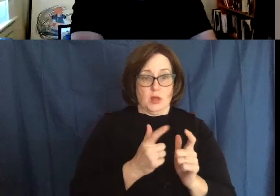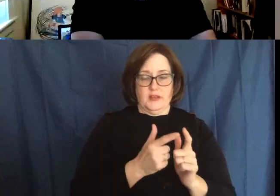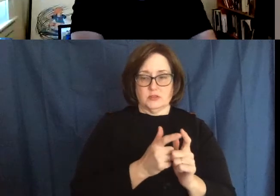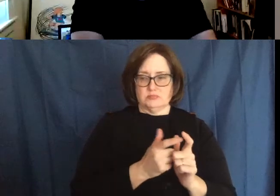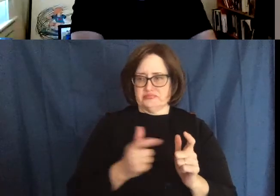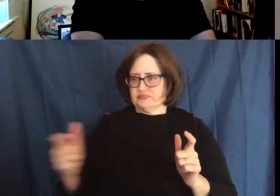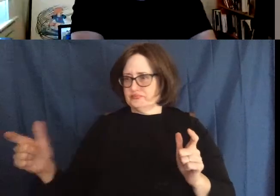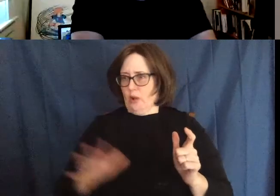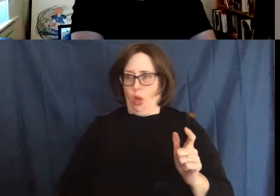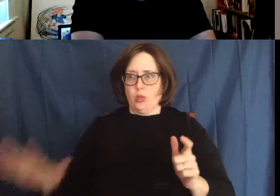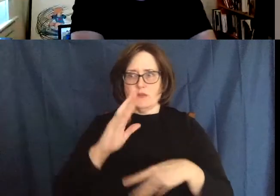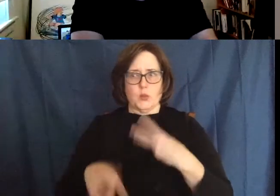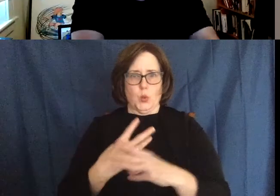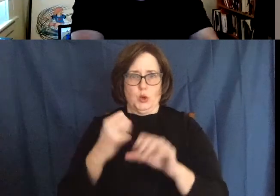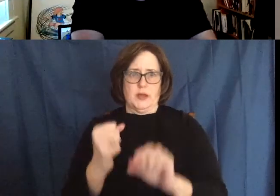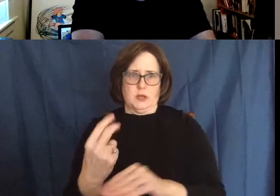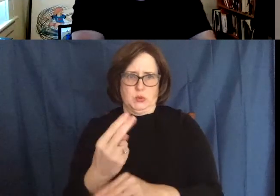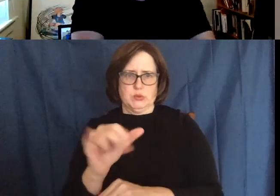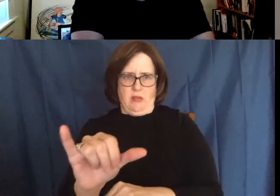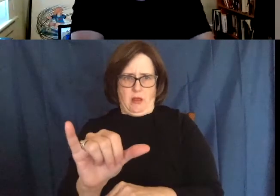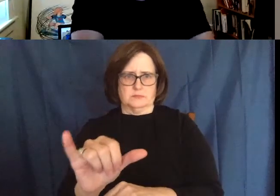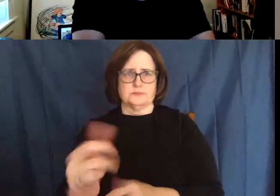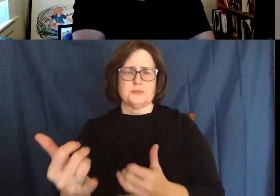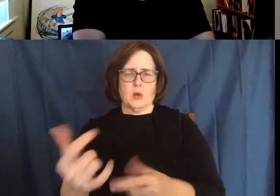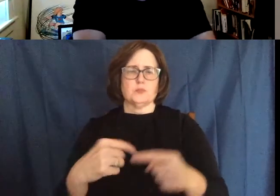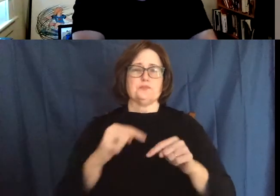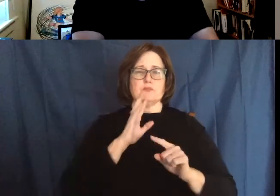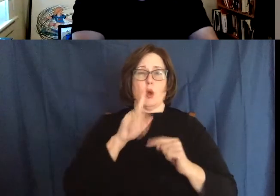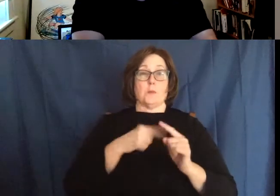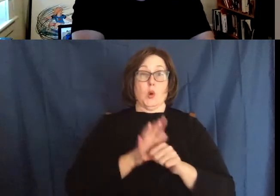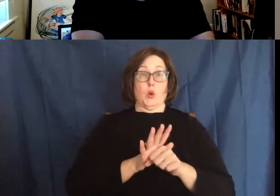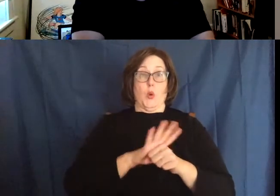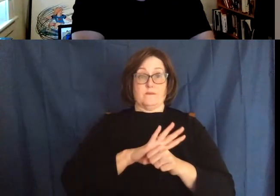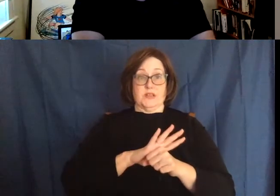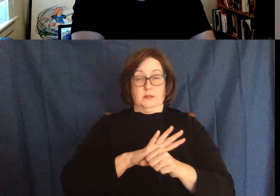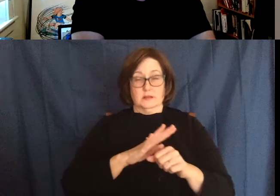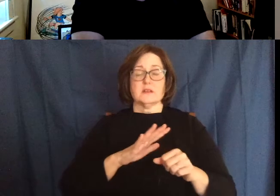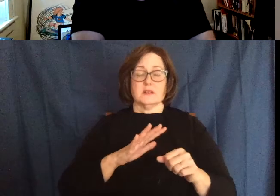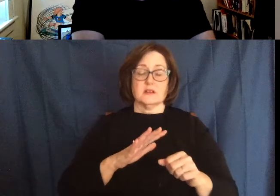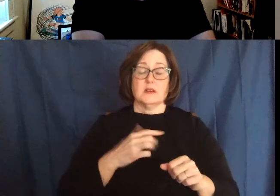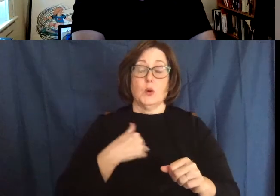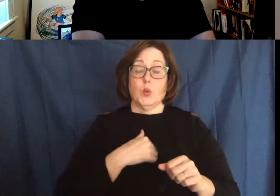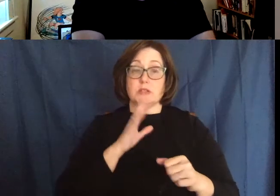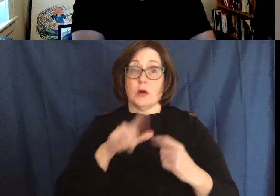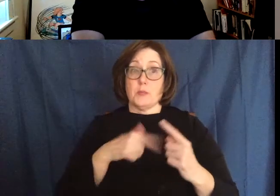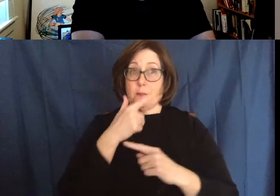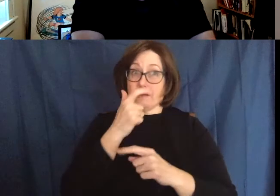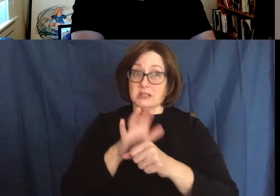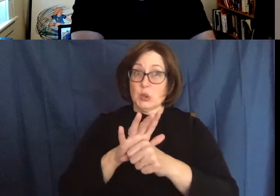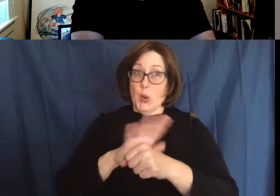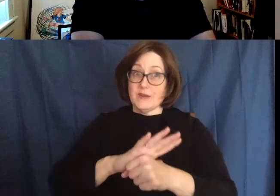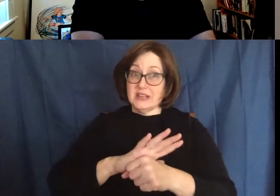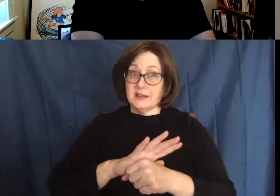So just to go back to coronavirus a little bit more, we talk about the COVID slide in literacy. During the summer